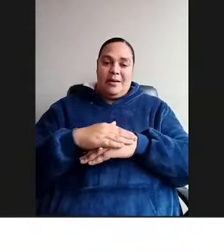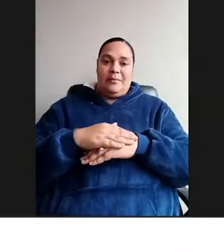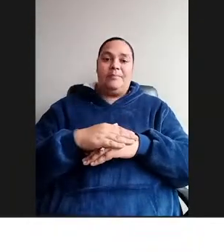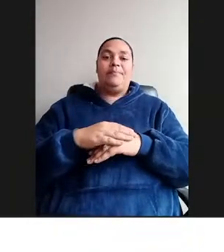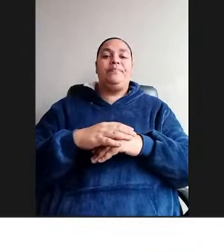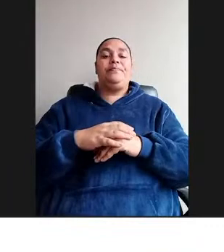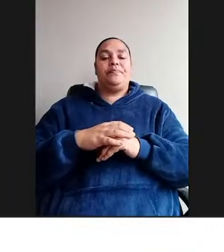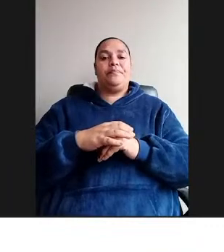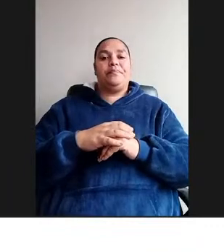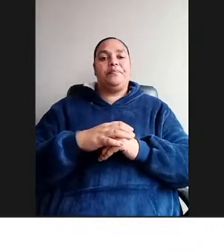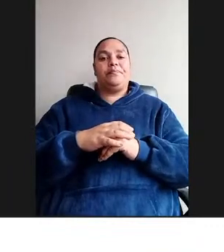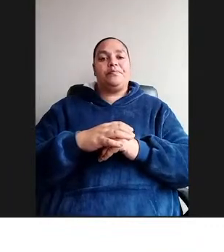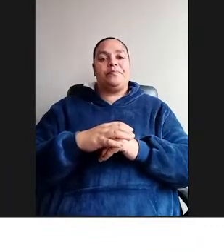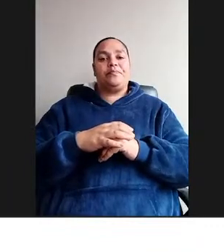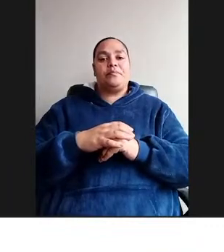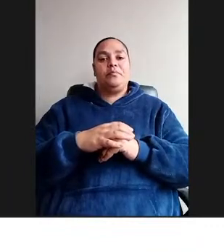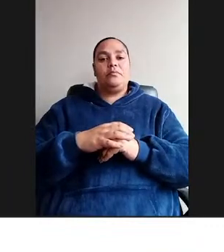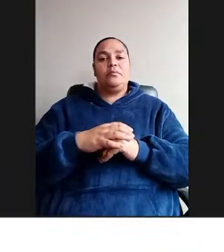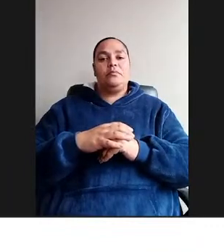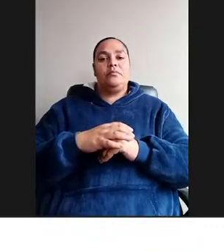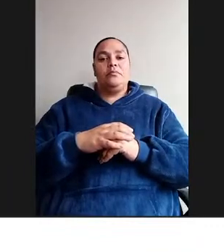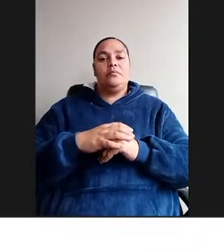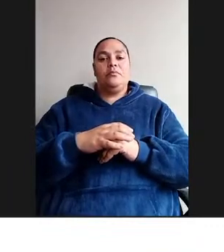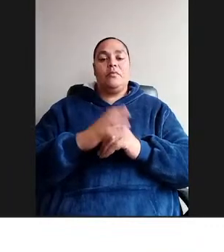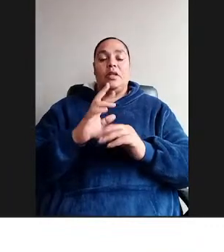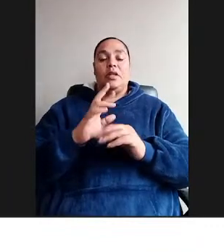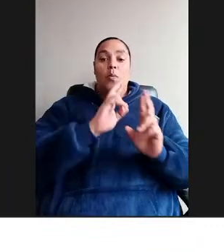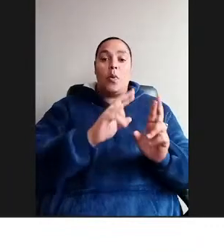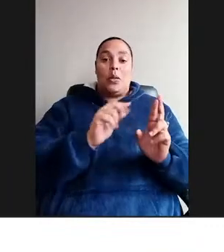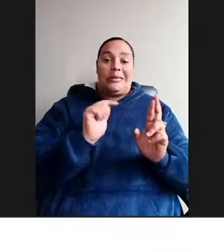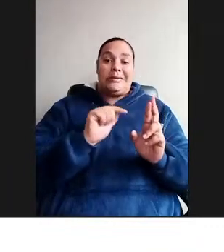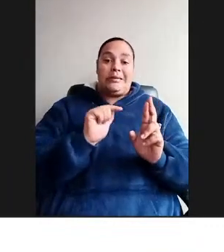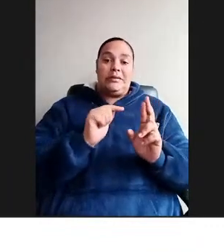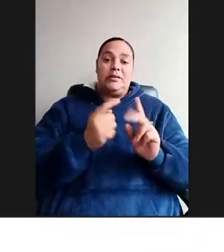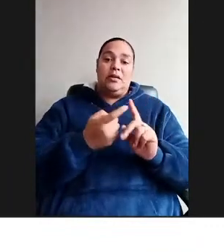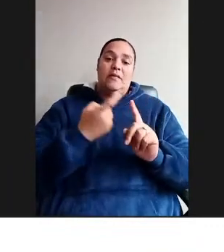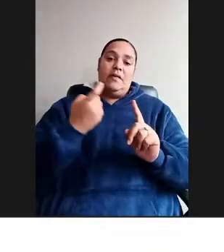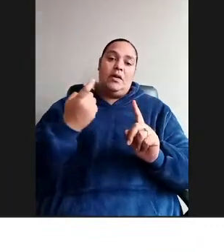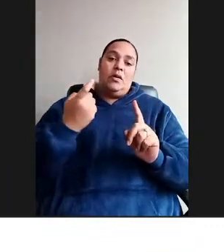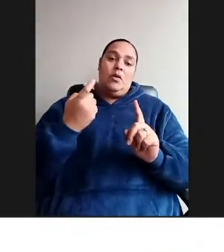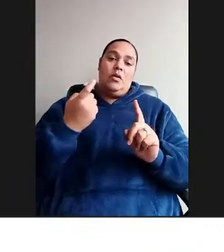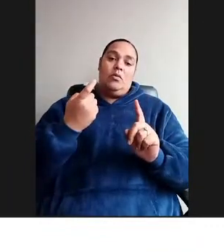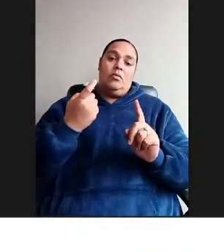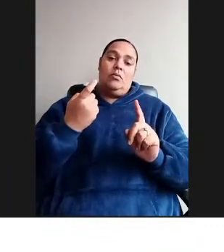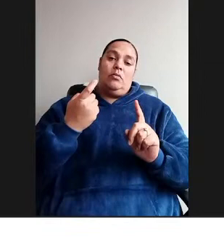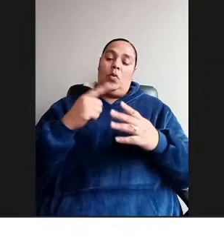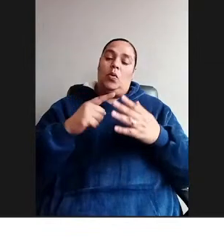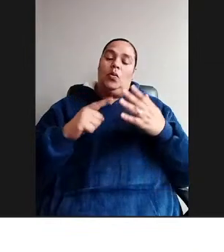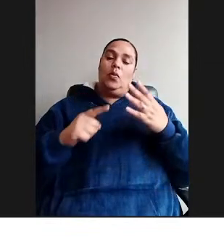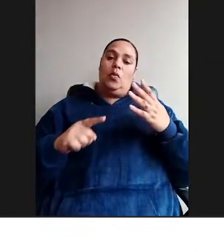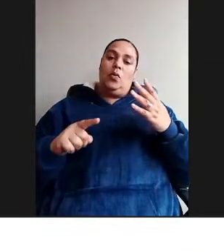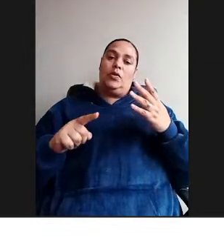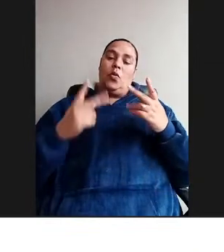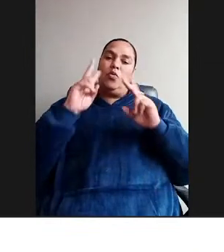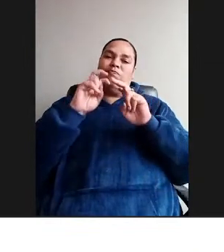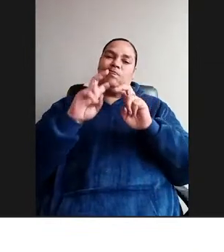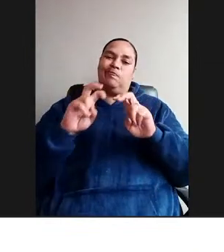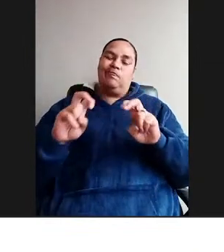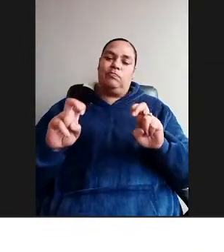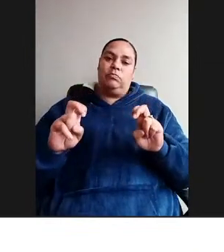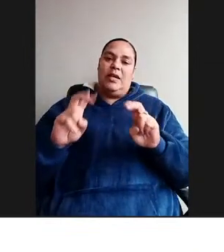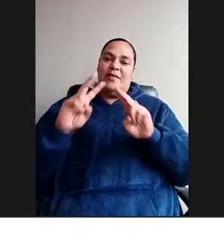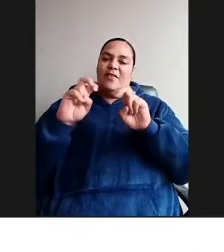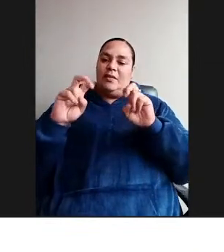The report from the auditing or the forensic investigators has